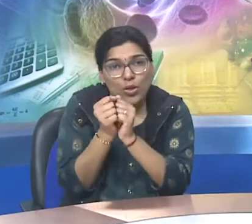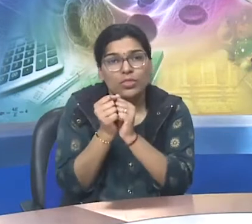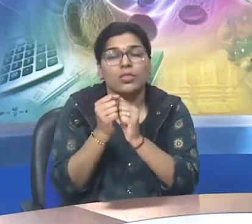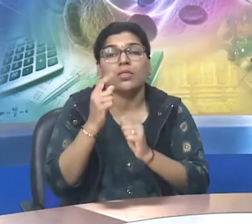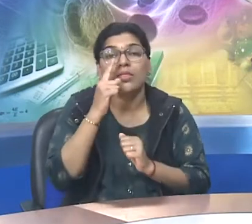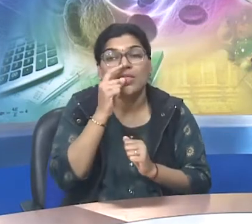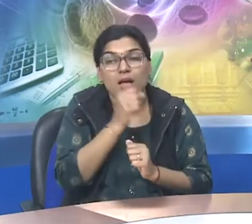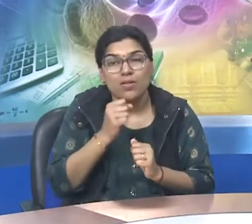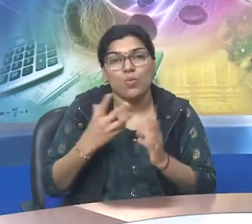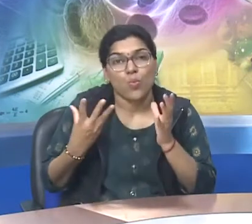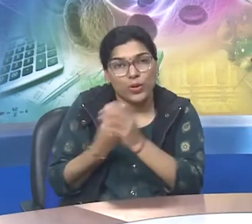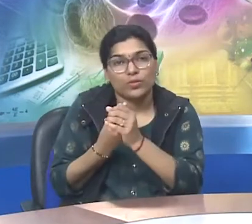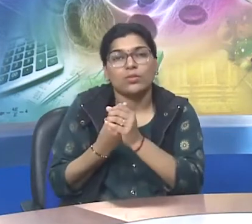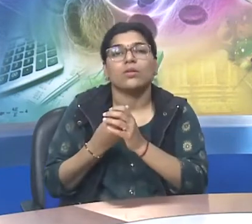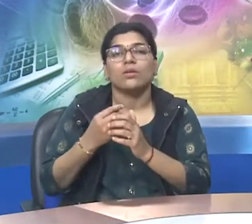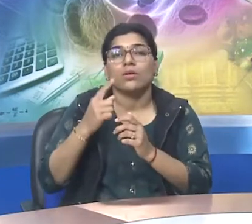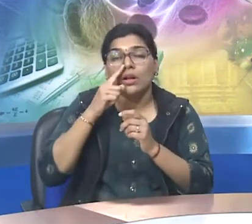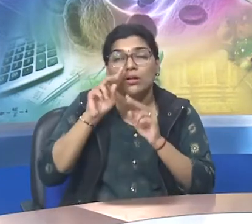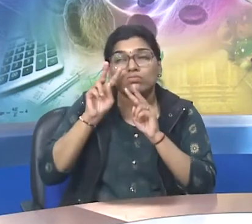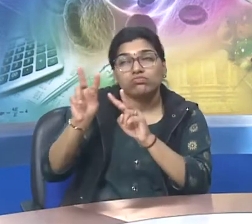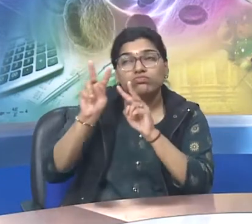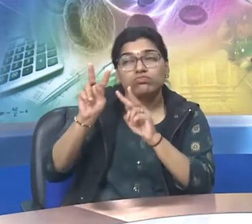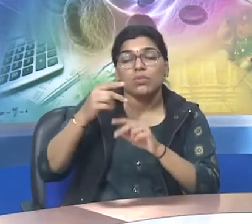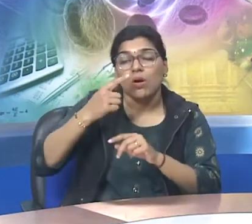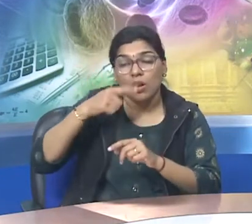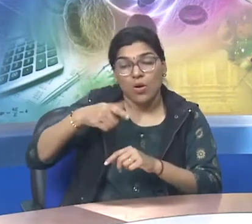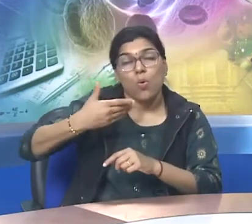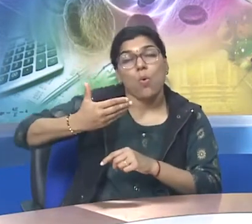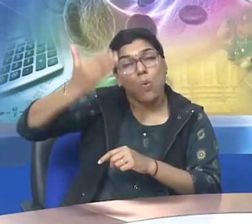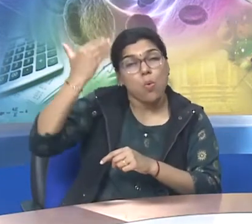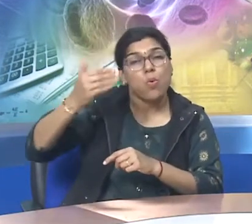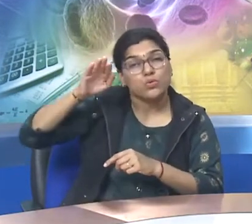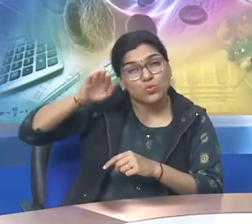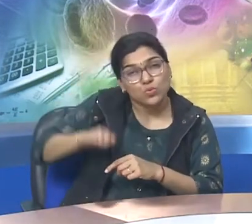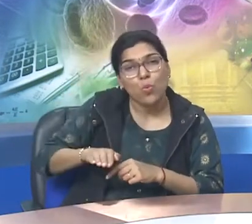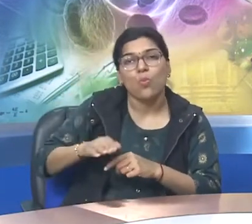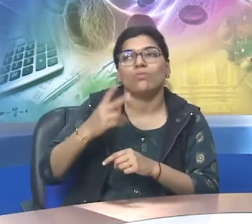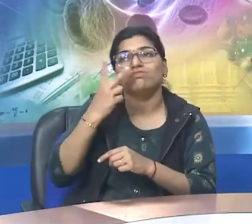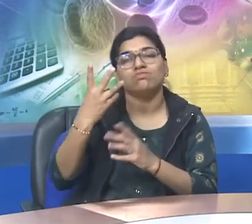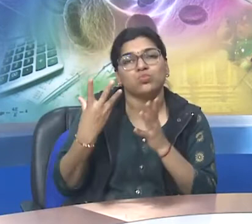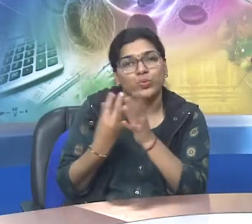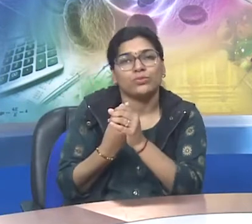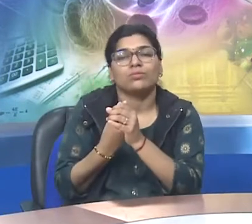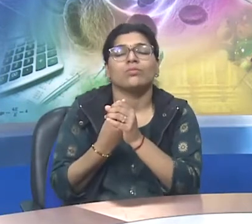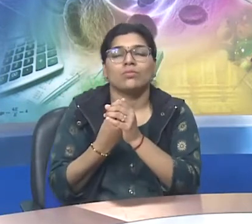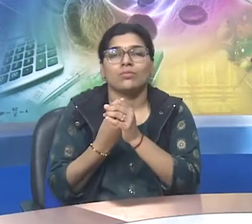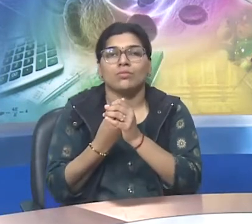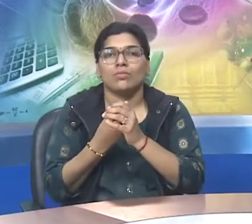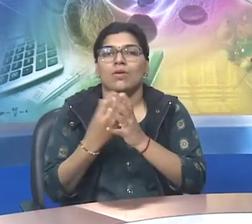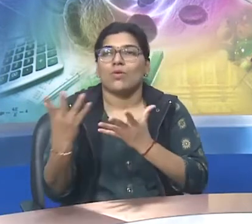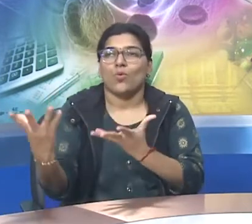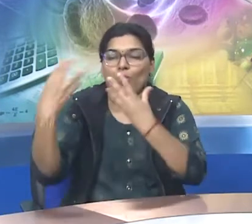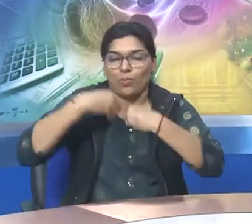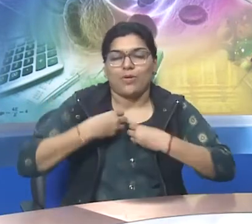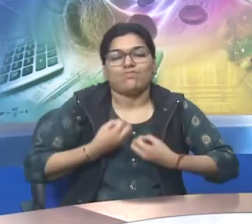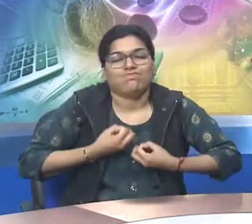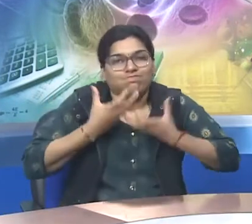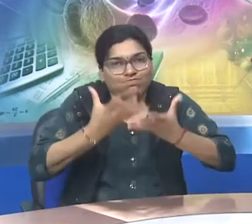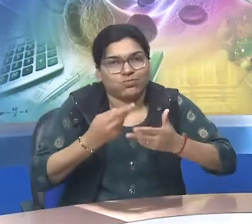This poetess, Kamala Das, she used to watch, observe her grandmother, and she used